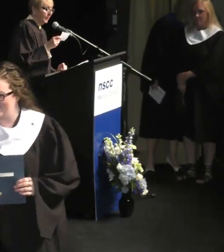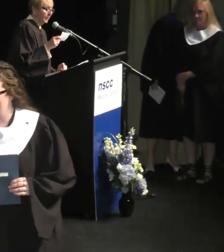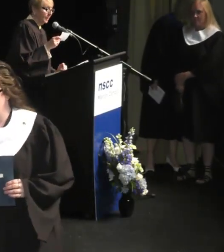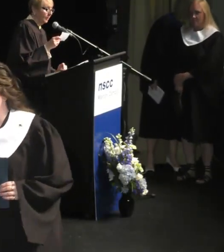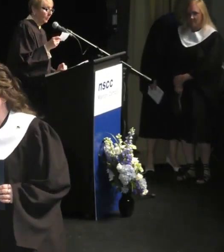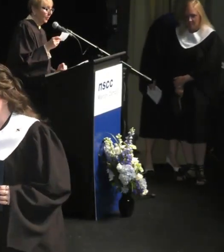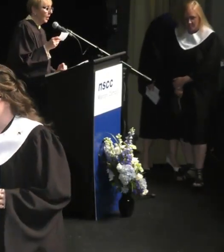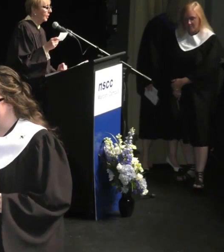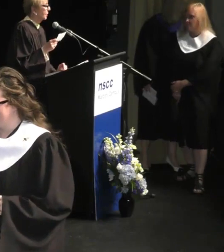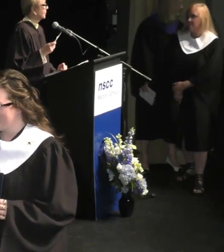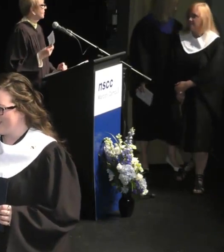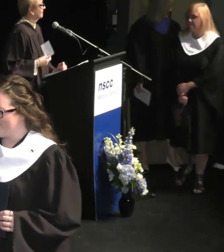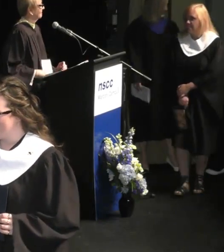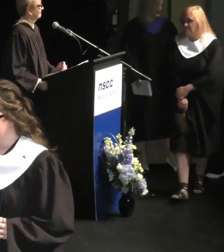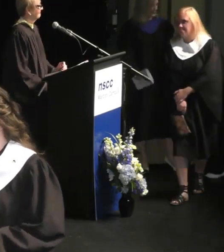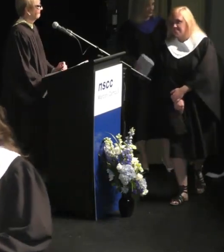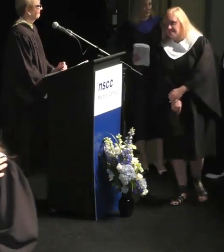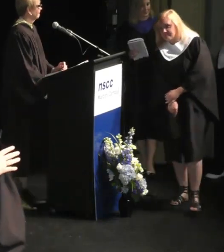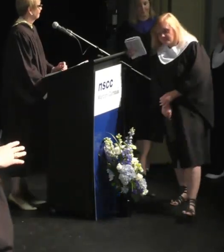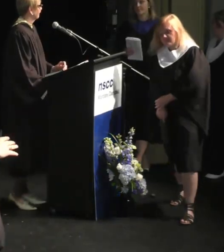Melissa McNeil with honors.